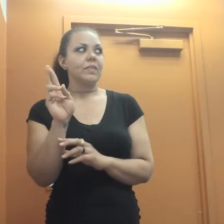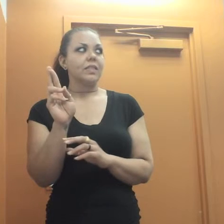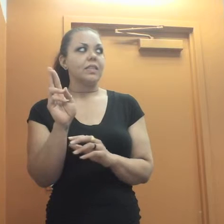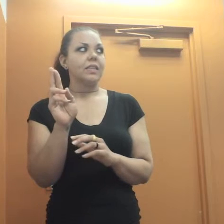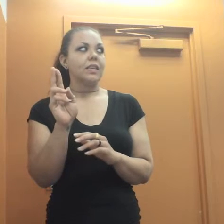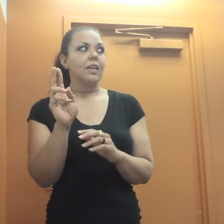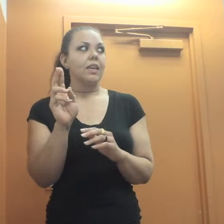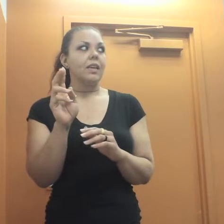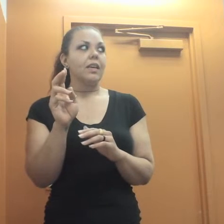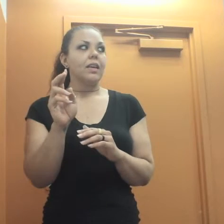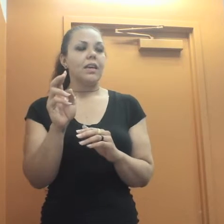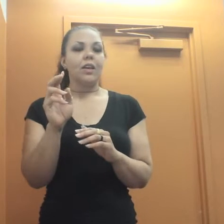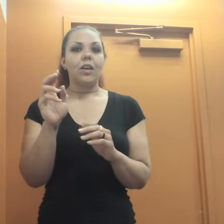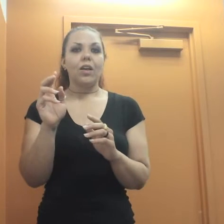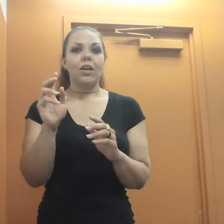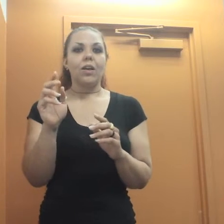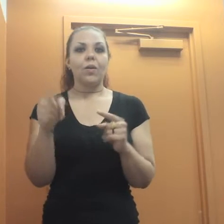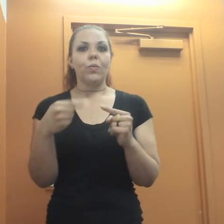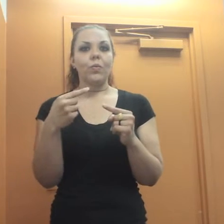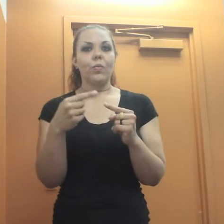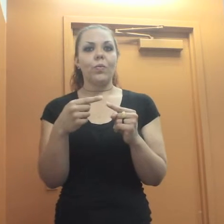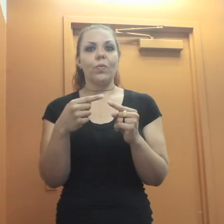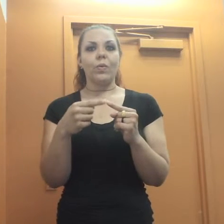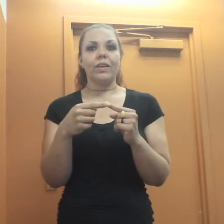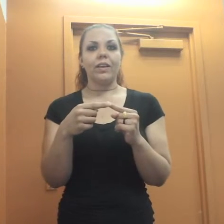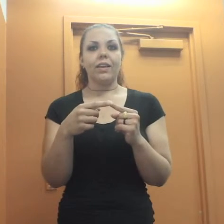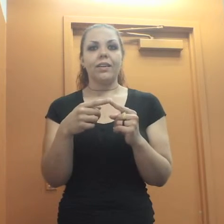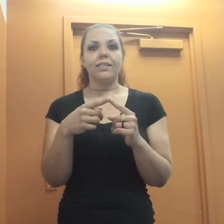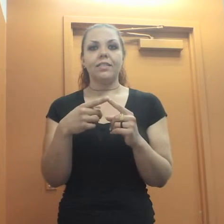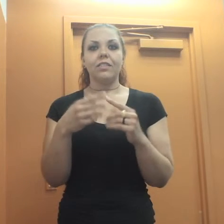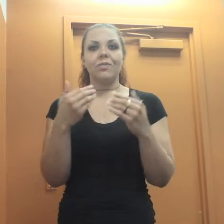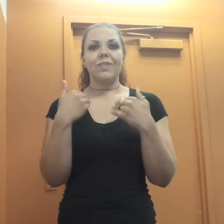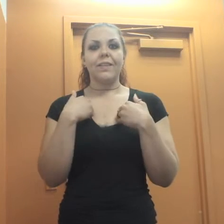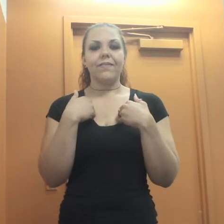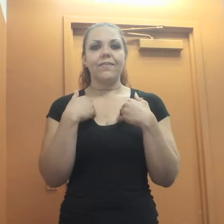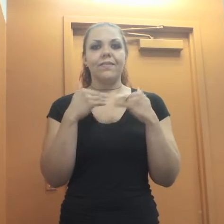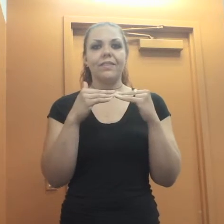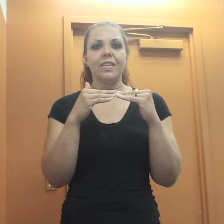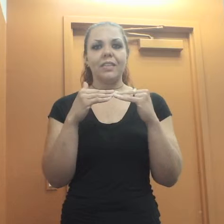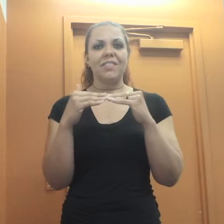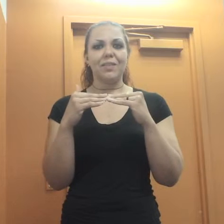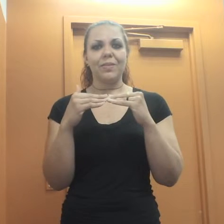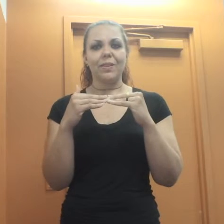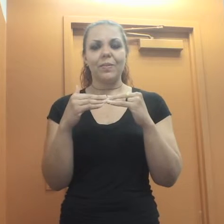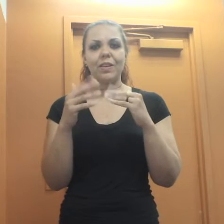is found to be 0.15 mole. And they want you to calculate the value of K.